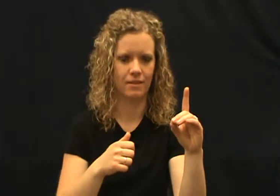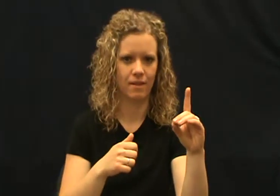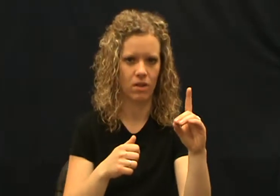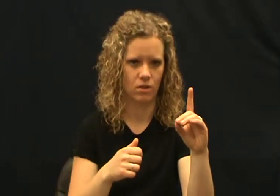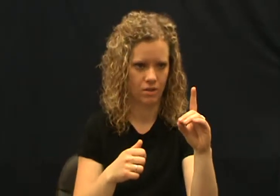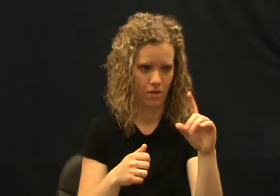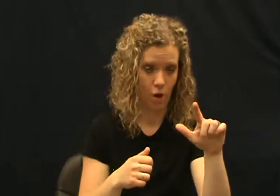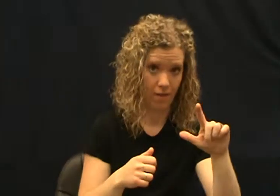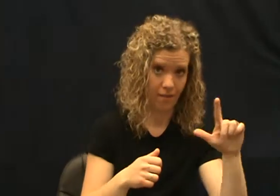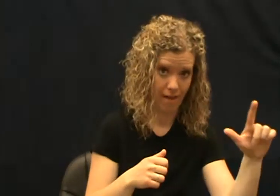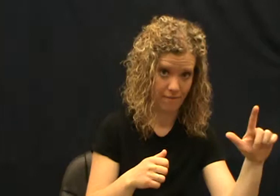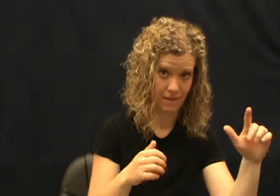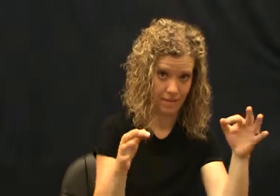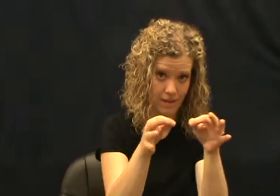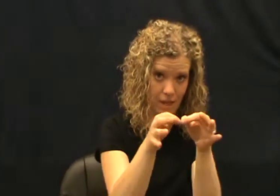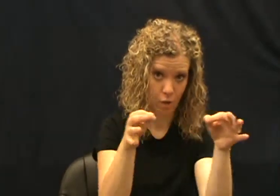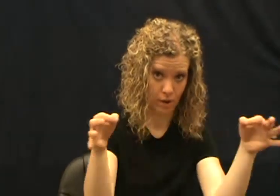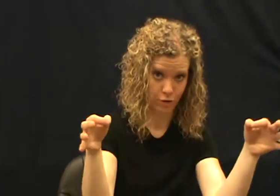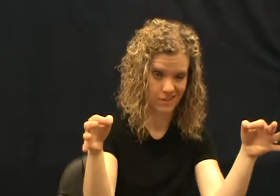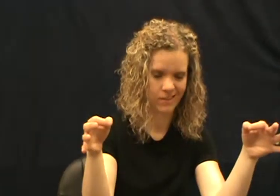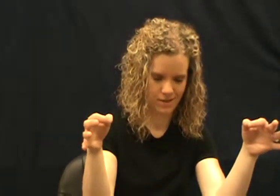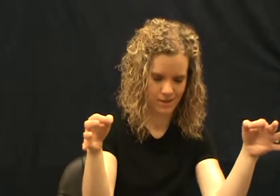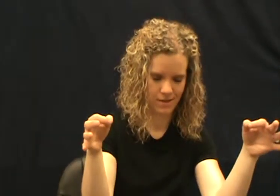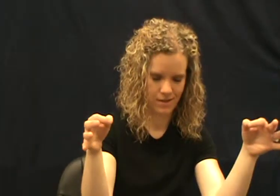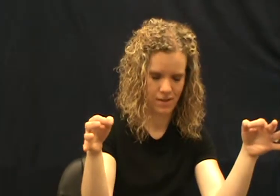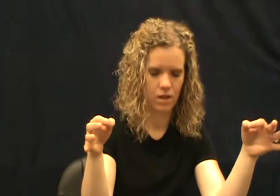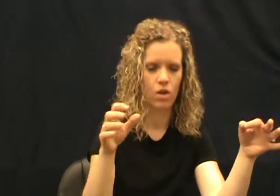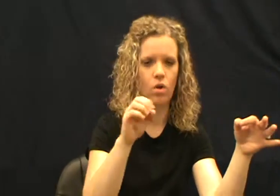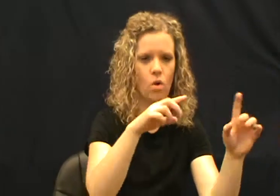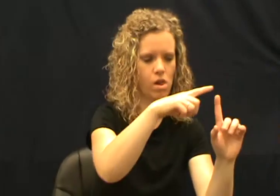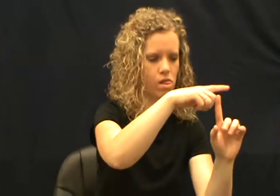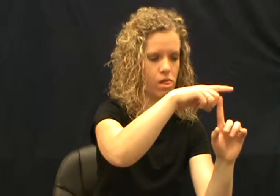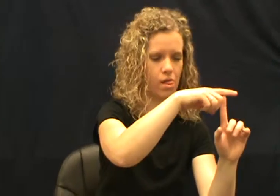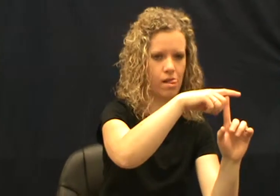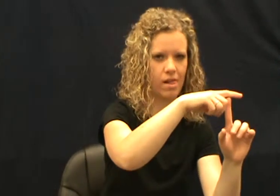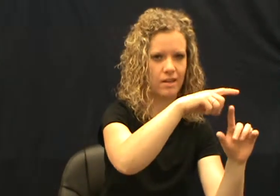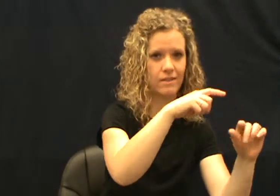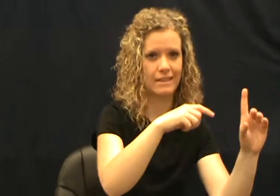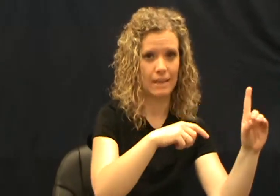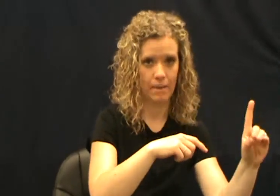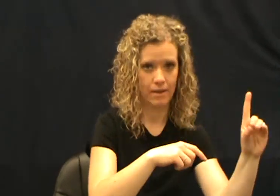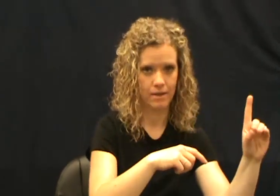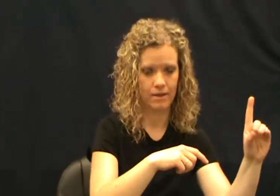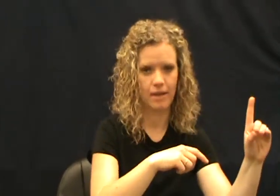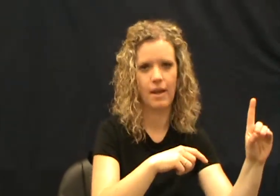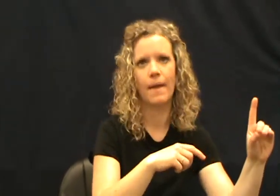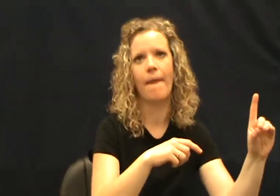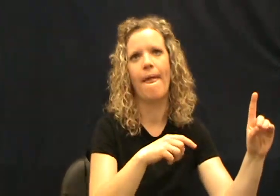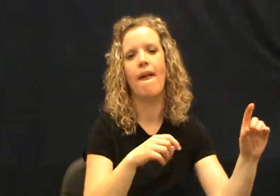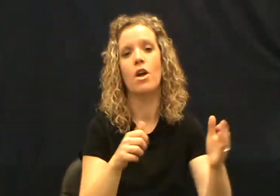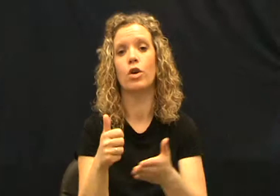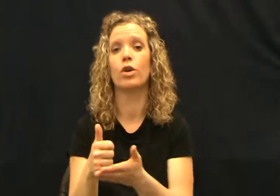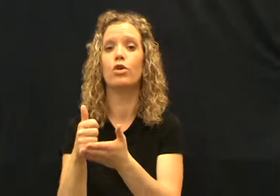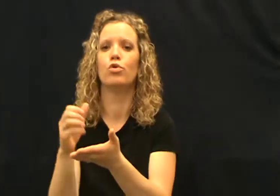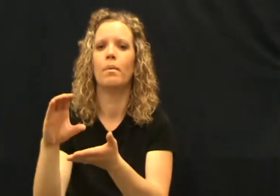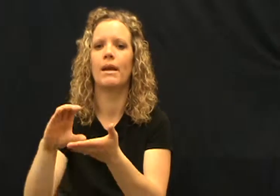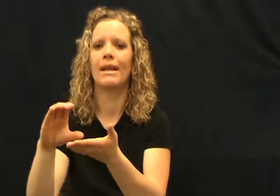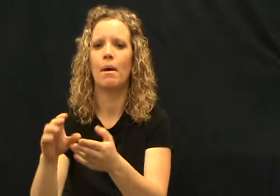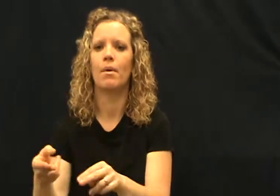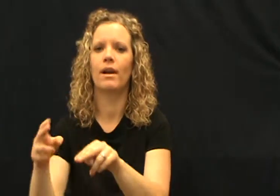the asset, or left-hand side of a journal entry, and you increase contributed capital with a credit because